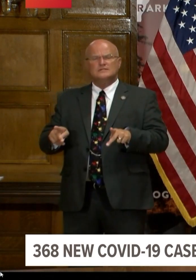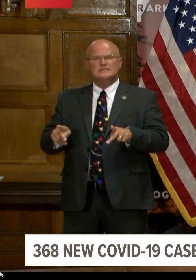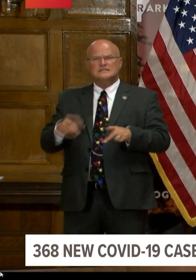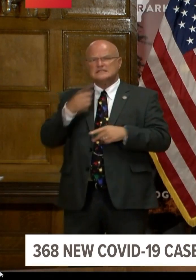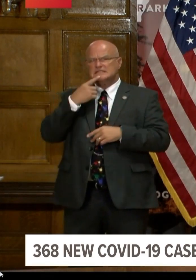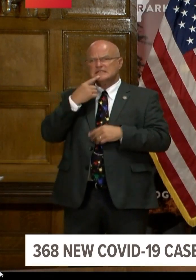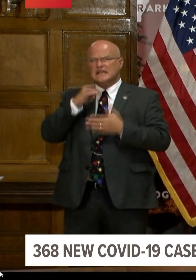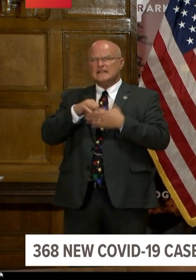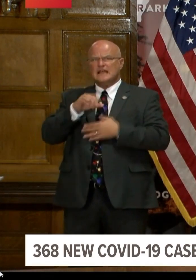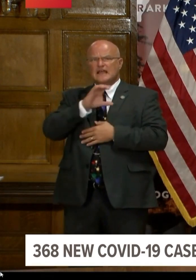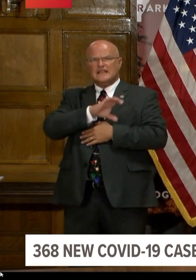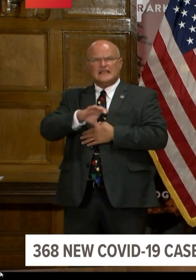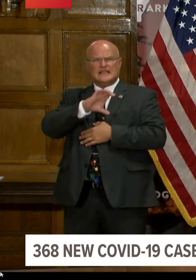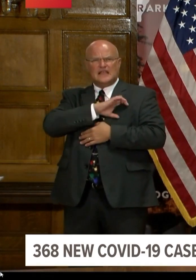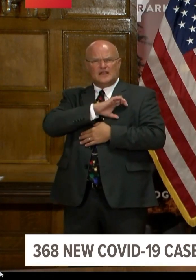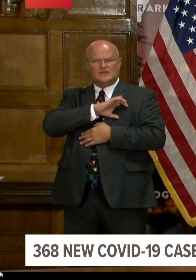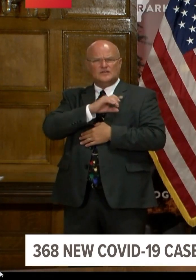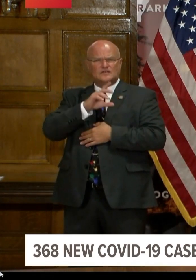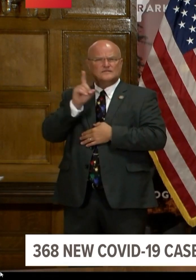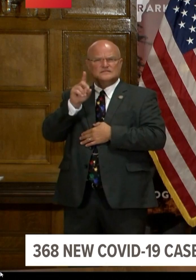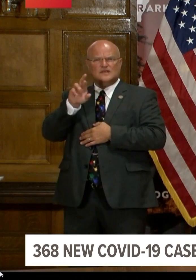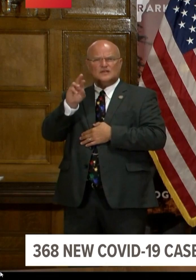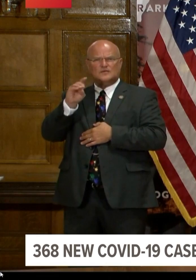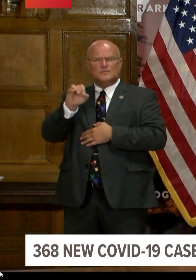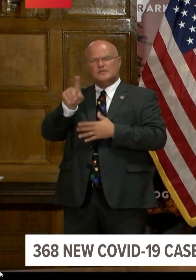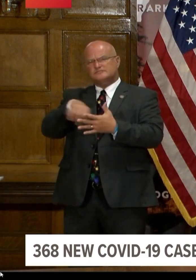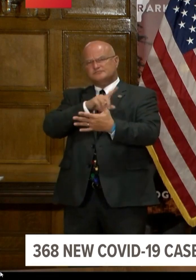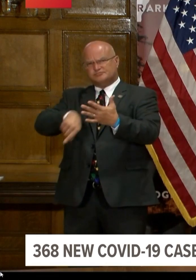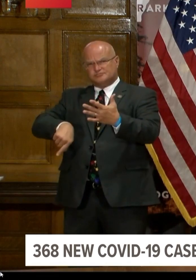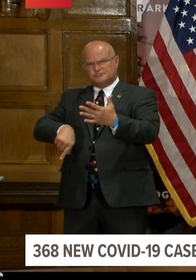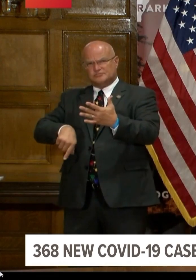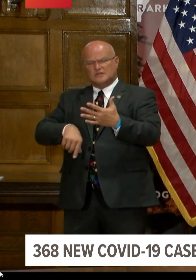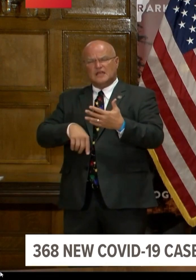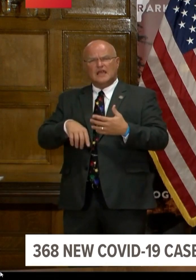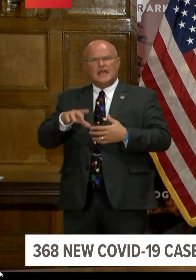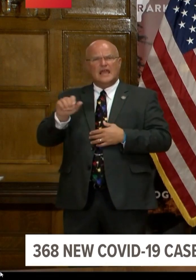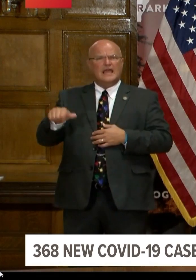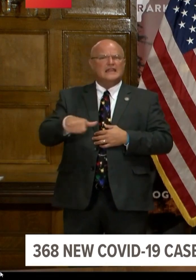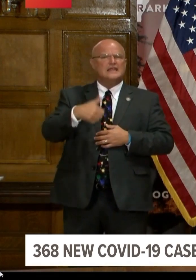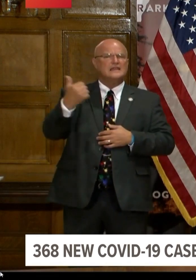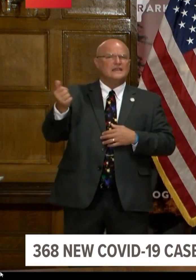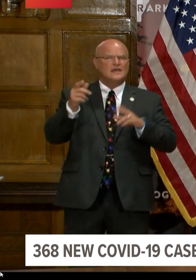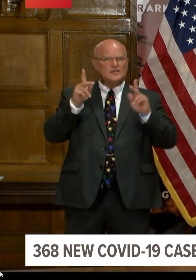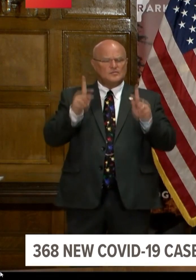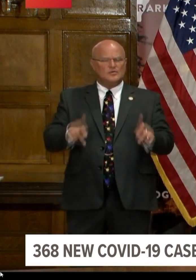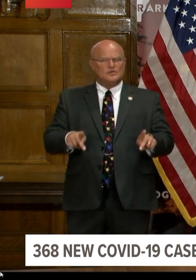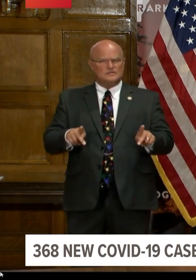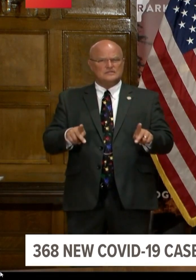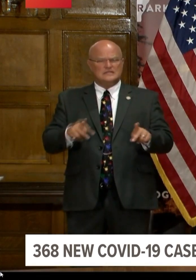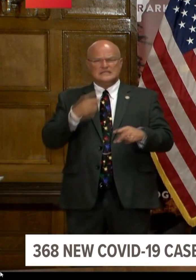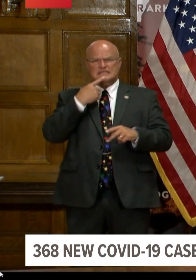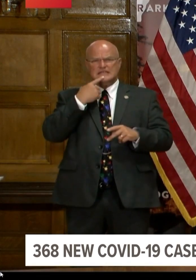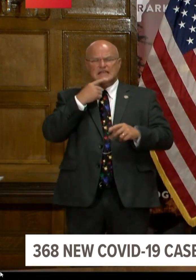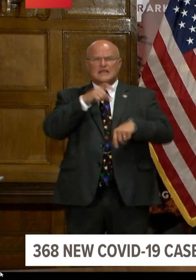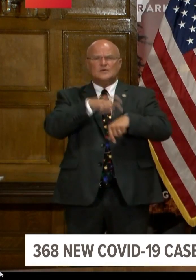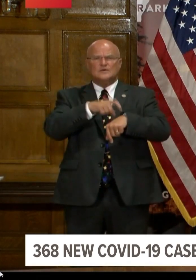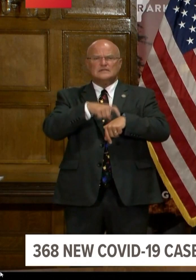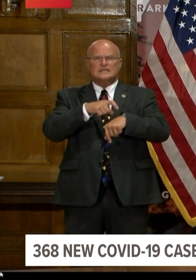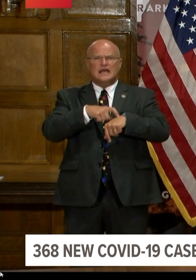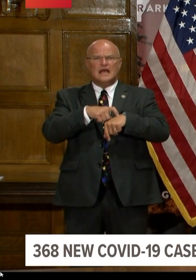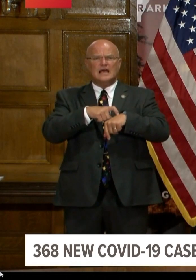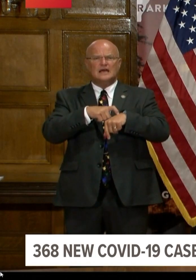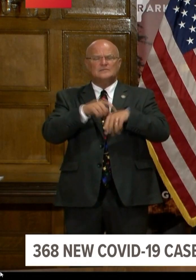the character of Dr. Romero, and yet another lawmaker said it was time to